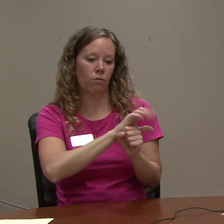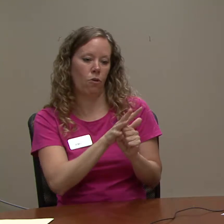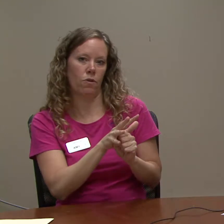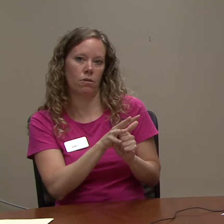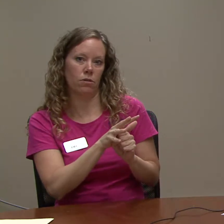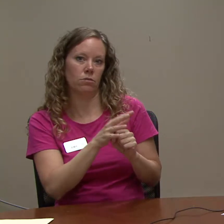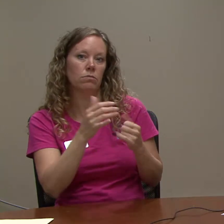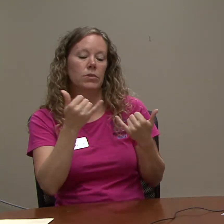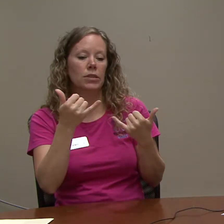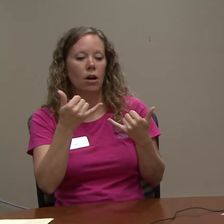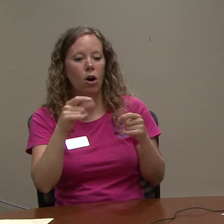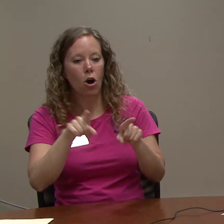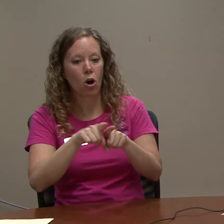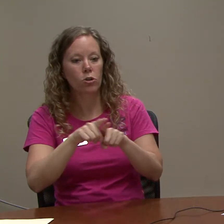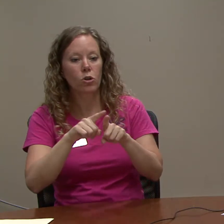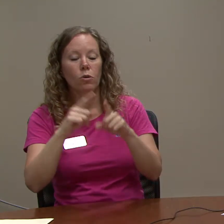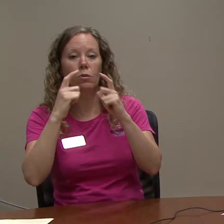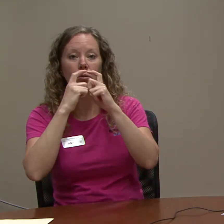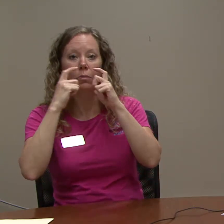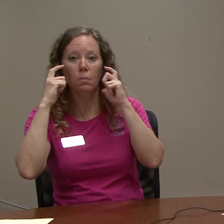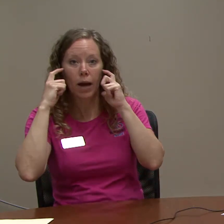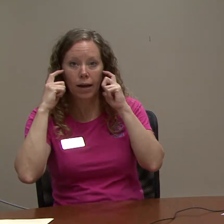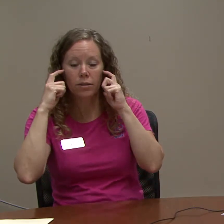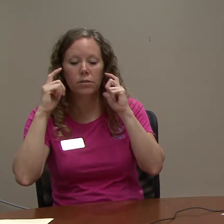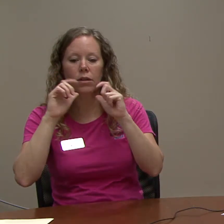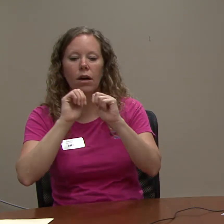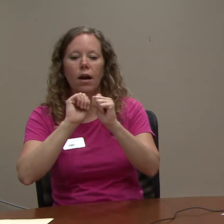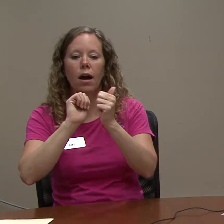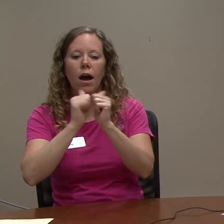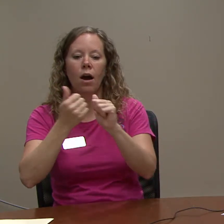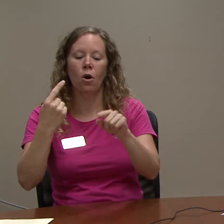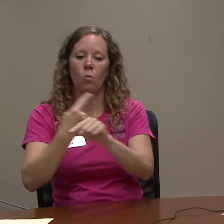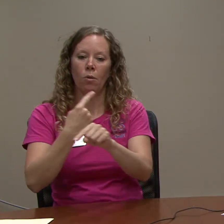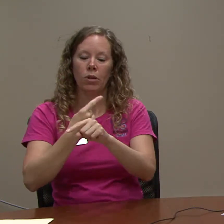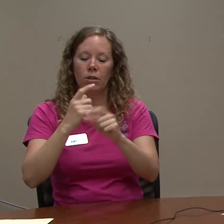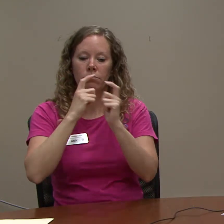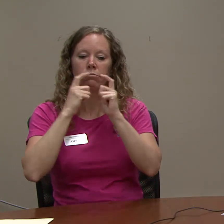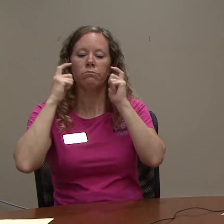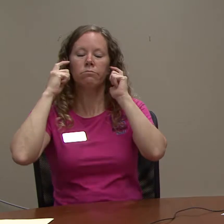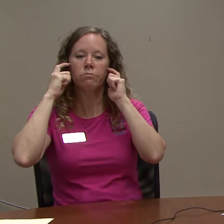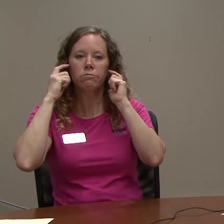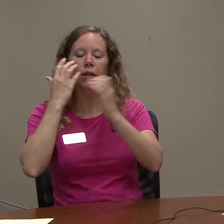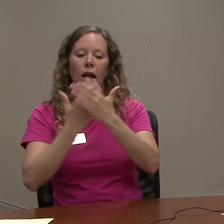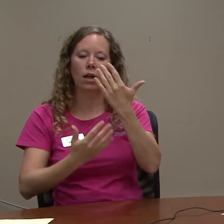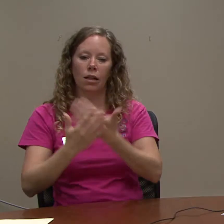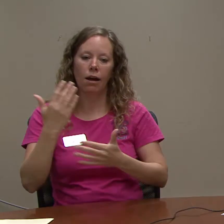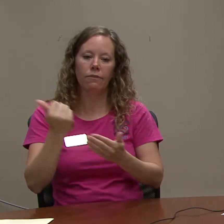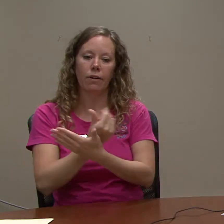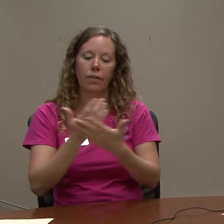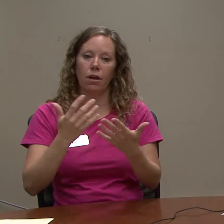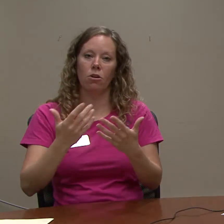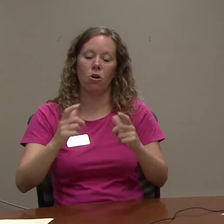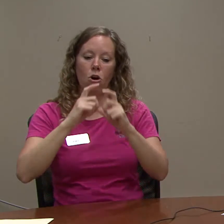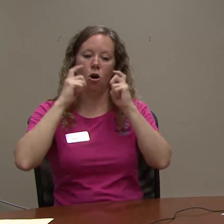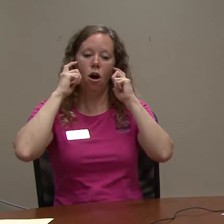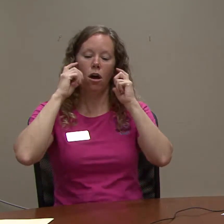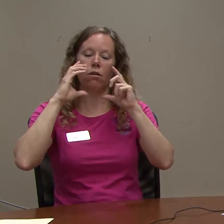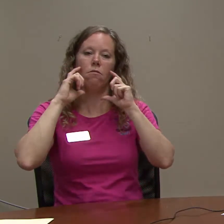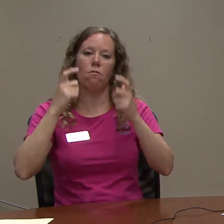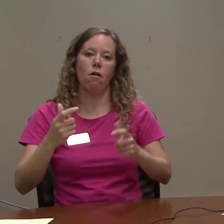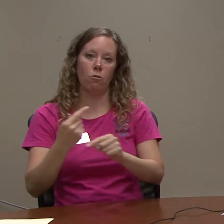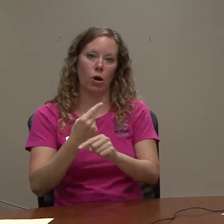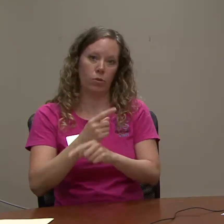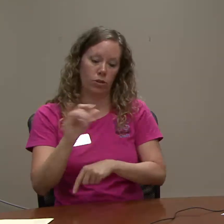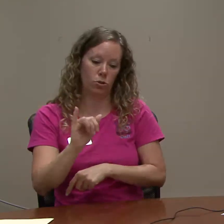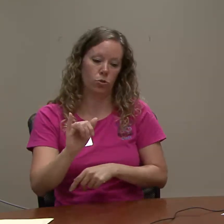and information on how to don and doff PPE. A copy of this policy will be communicated to residents and their family